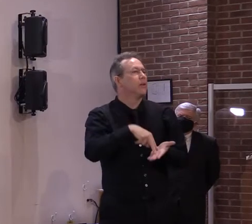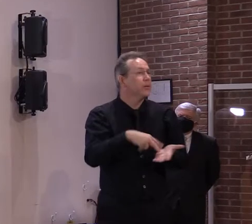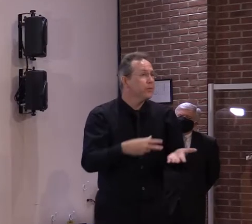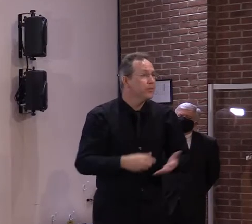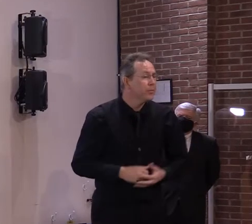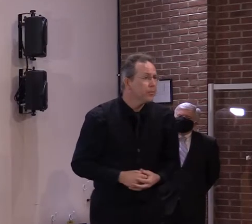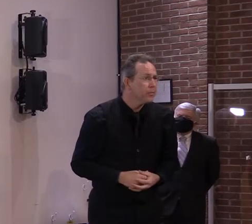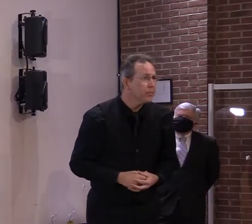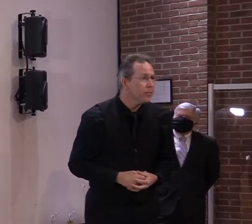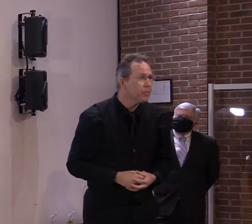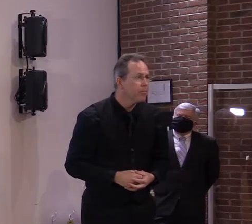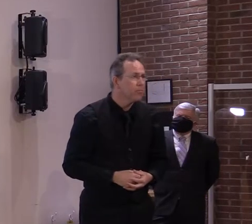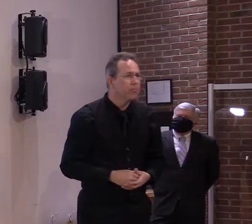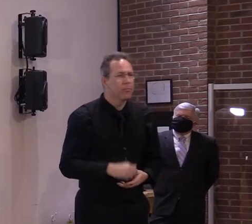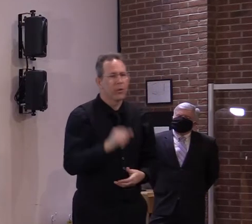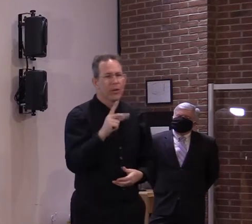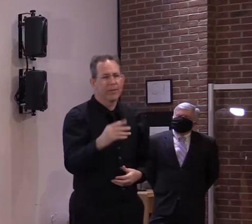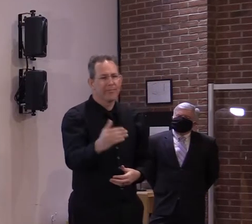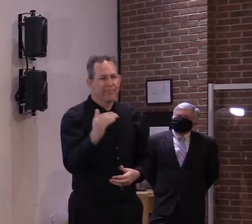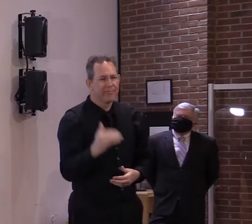Derek, 7 days?